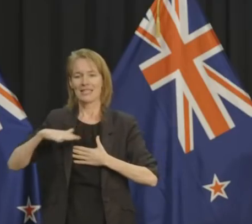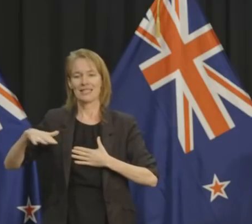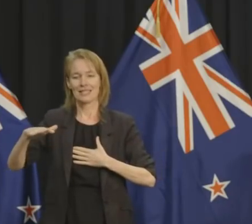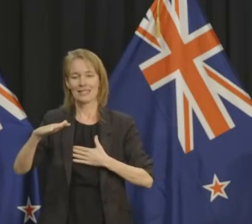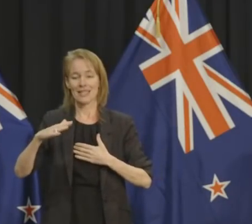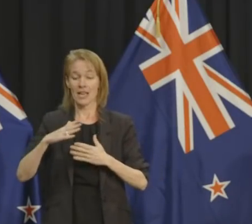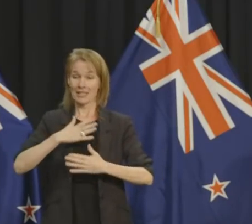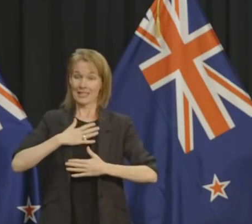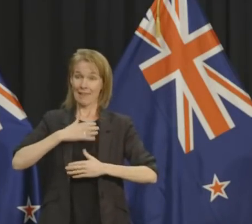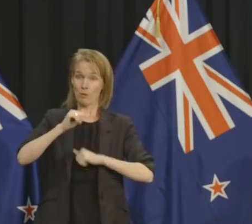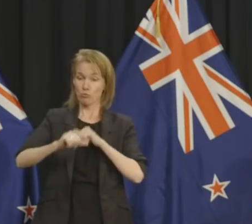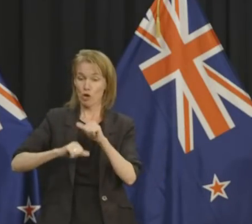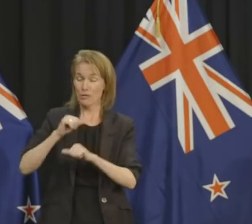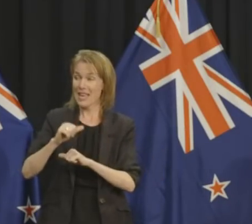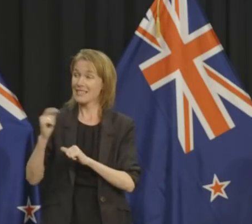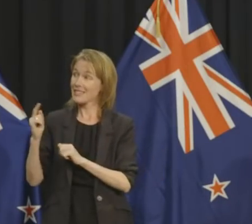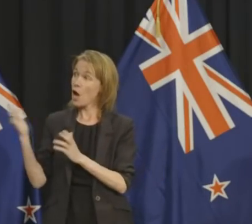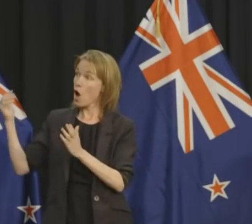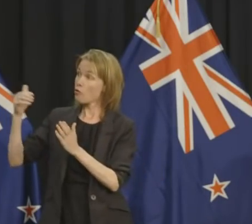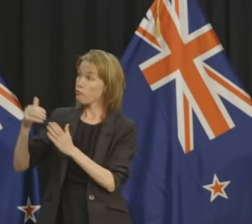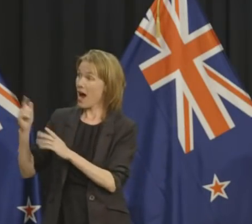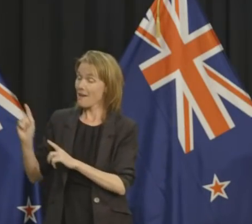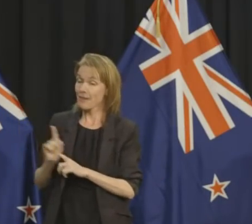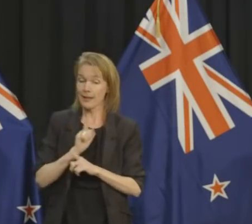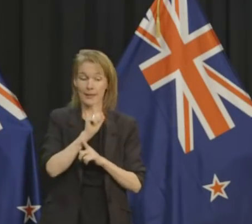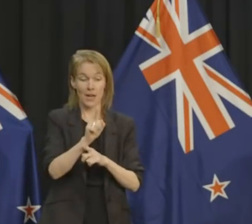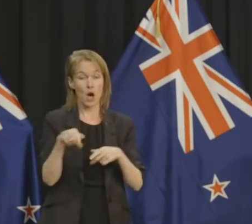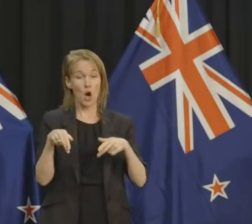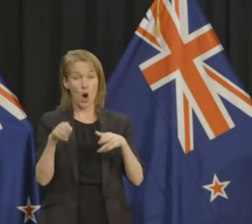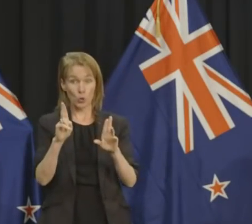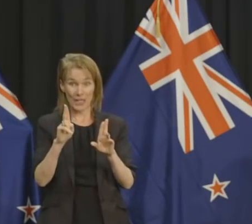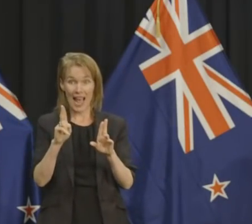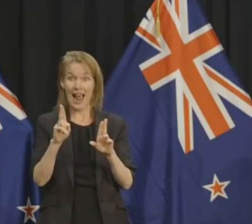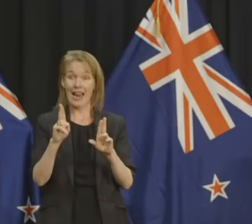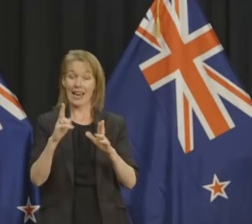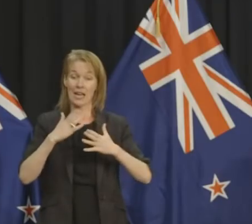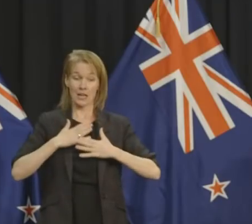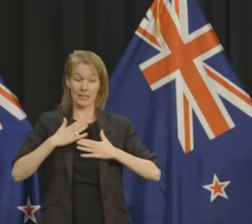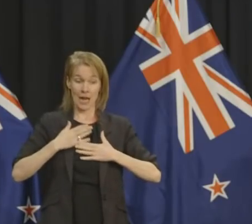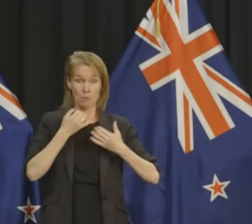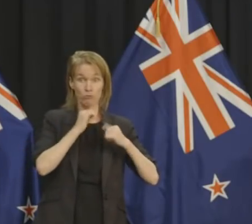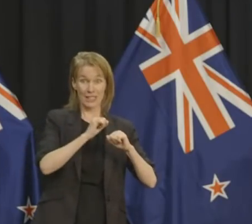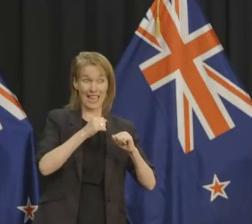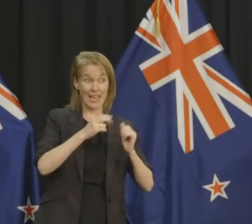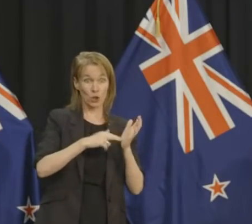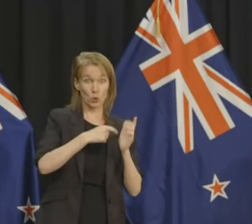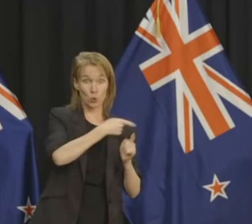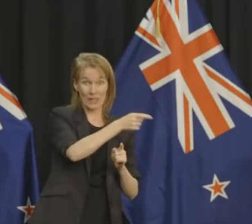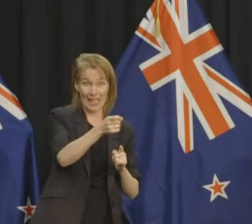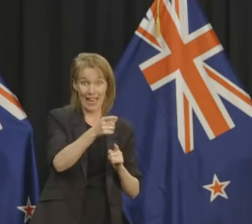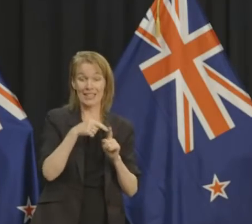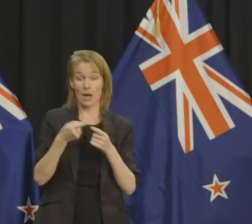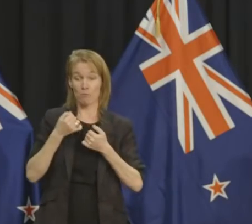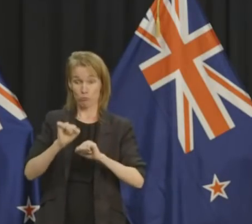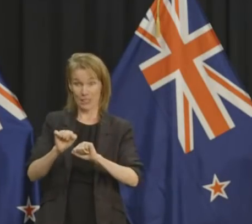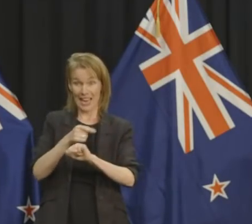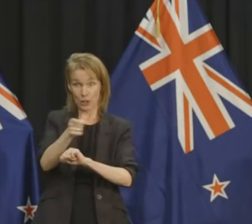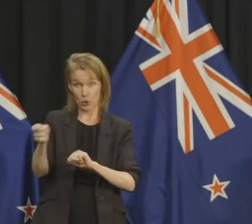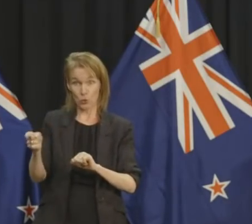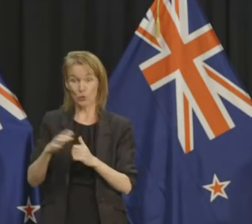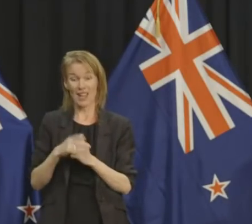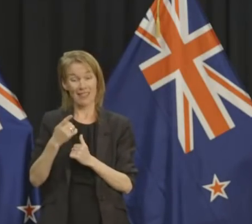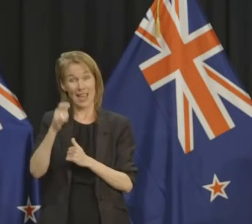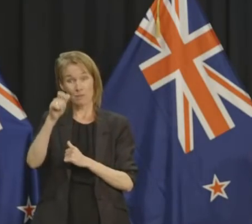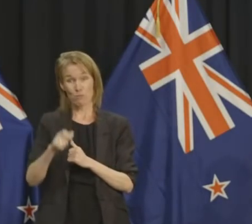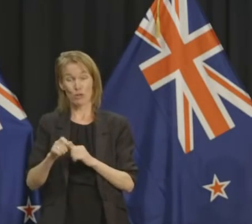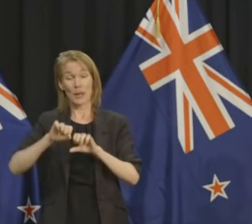safe and keeps other New Zealanders safe, and we expect them to follow the rules. This person broke the law. Give weight to the idea